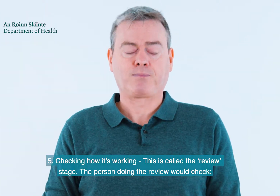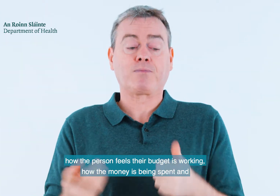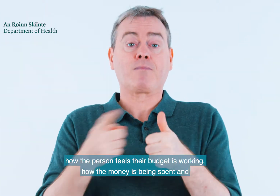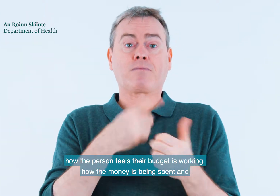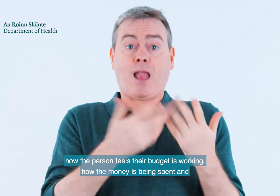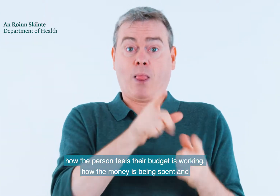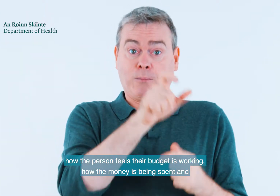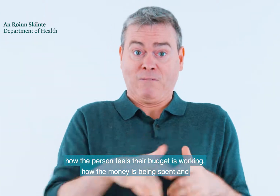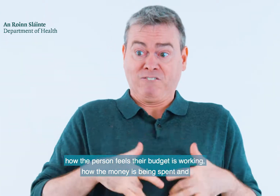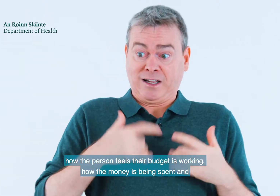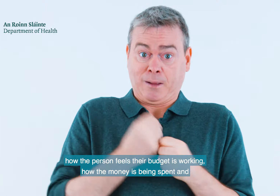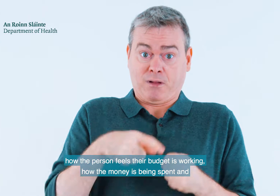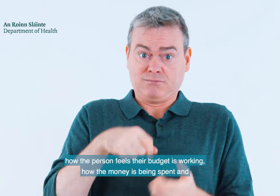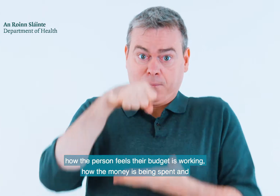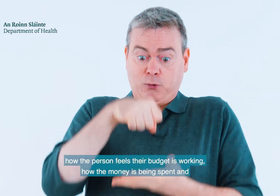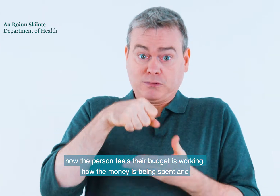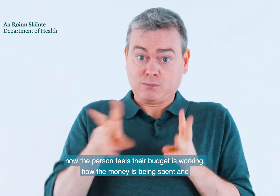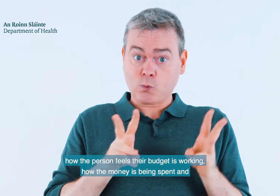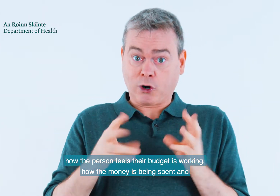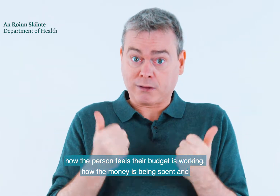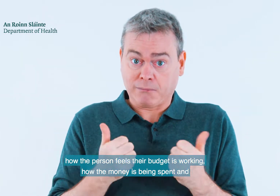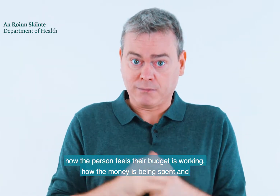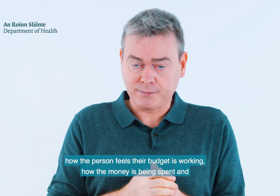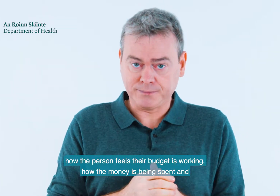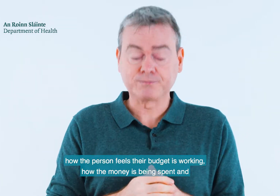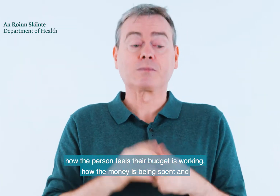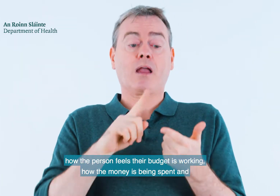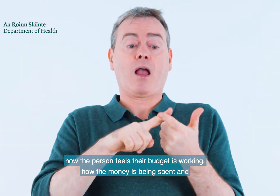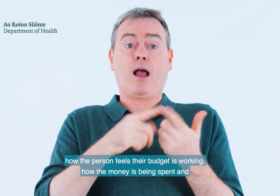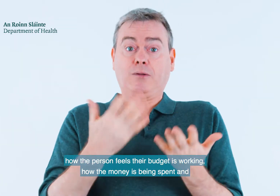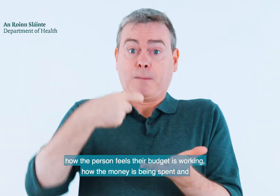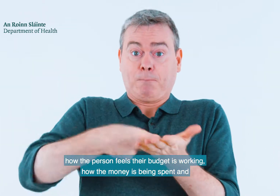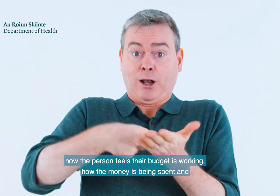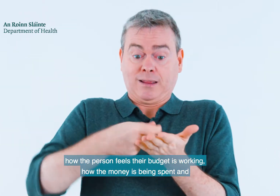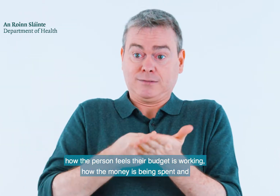how the person feels their budget is working, how the money is being spent,